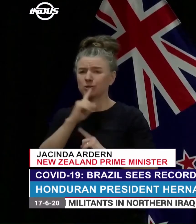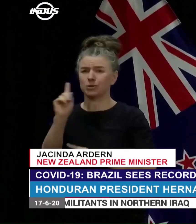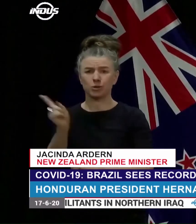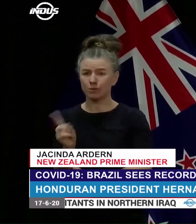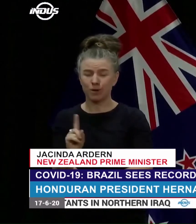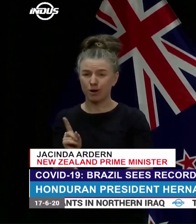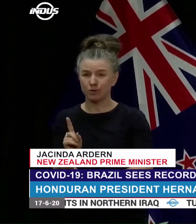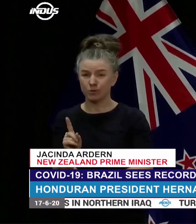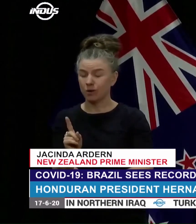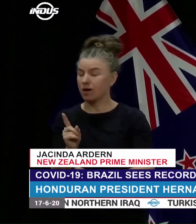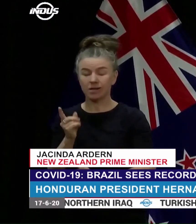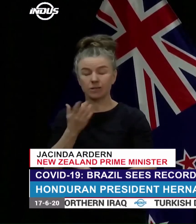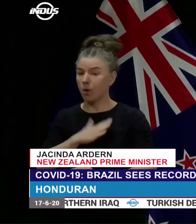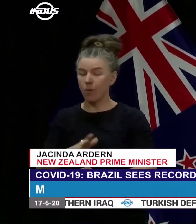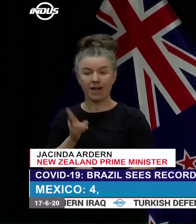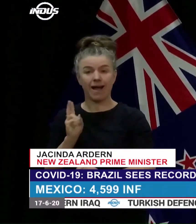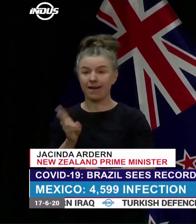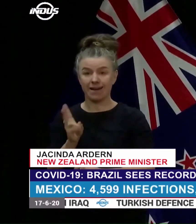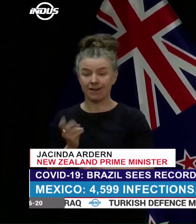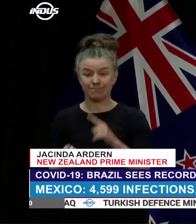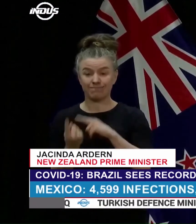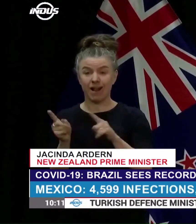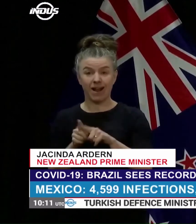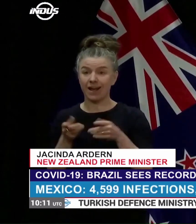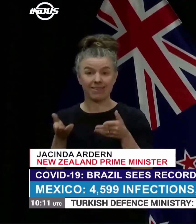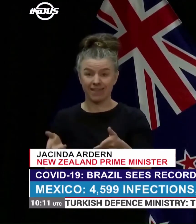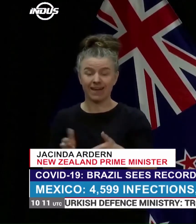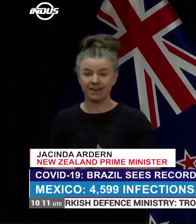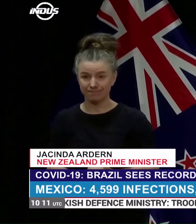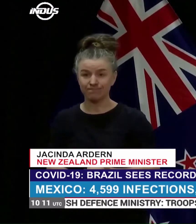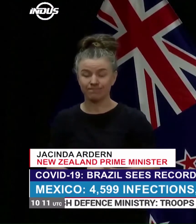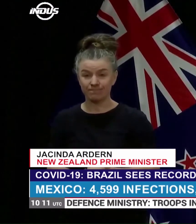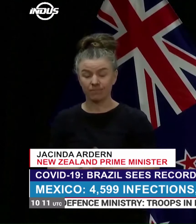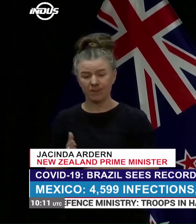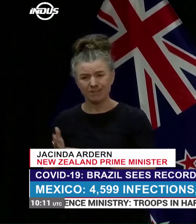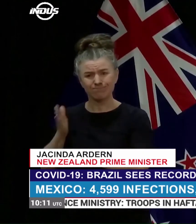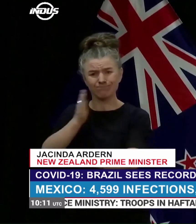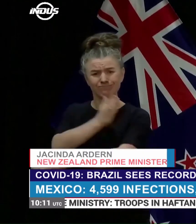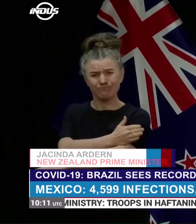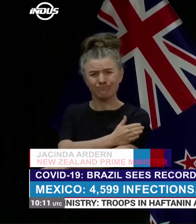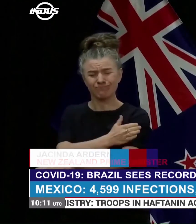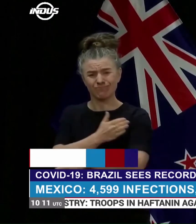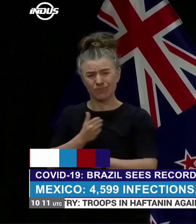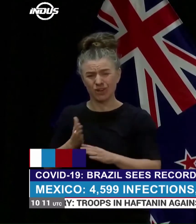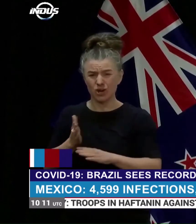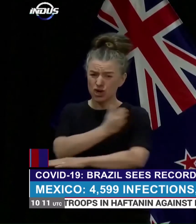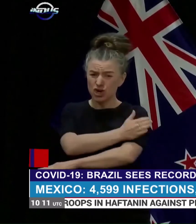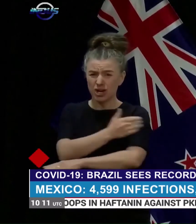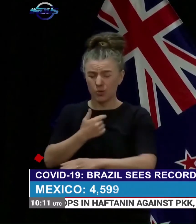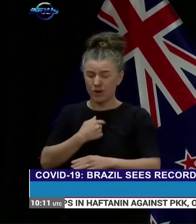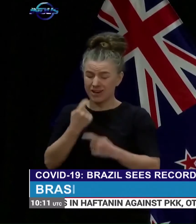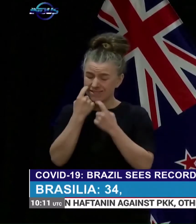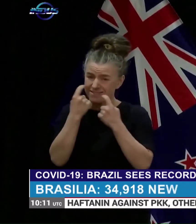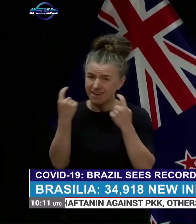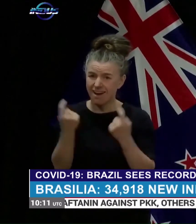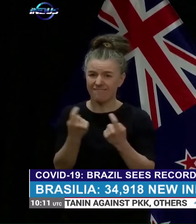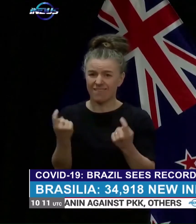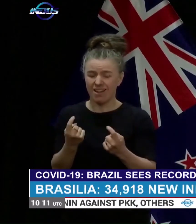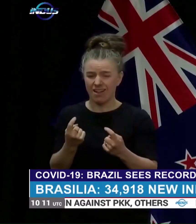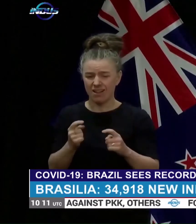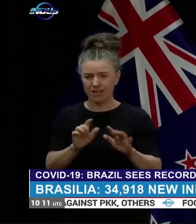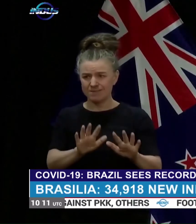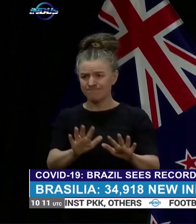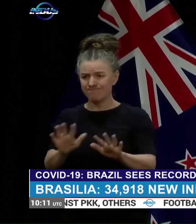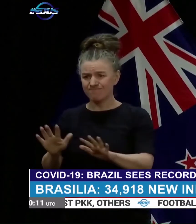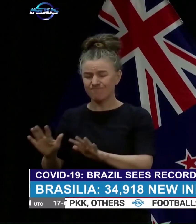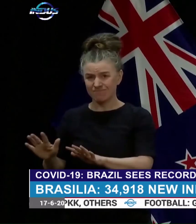it cannot be repeated. From the beginning, we have taken an extraordinarily cautious approach